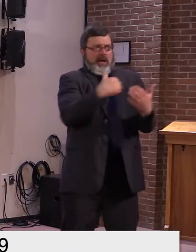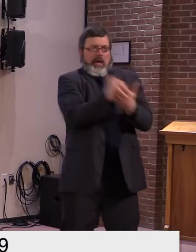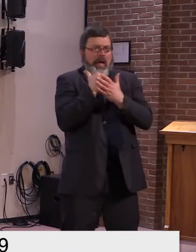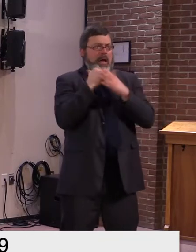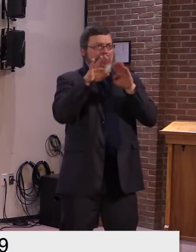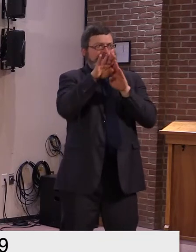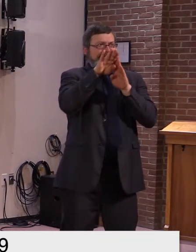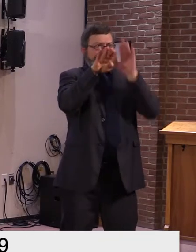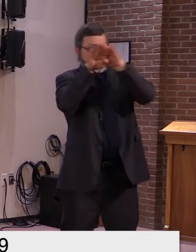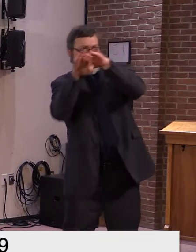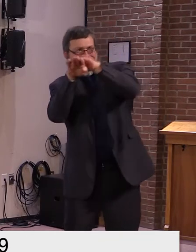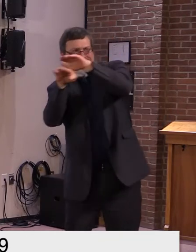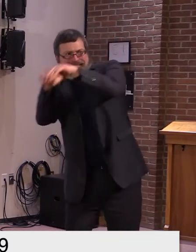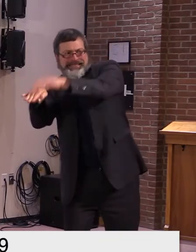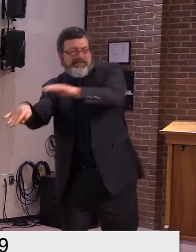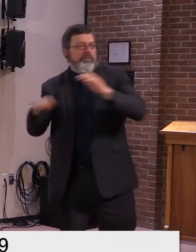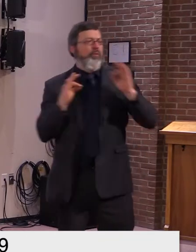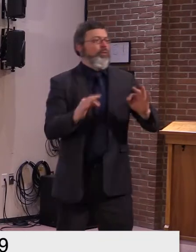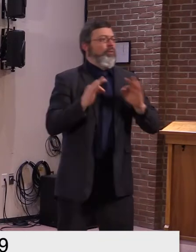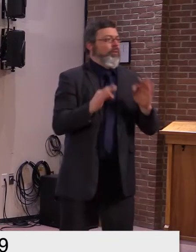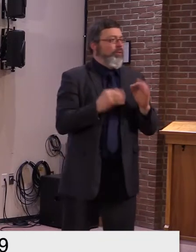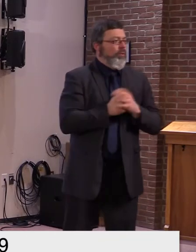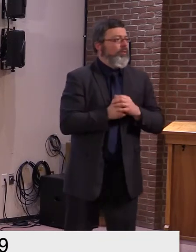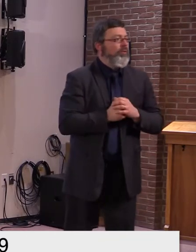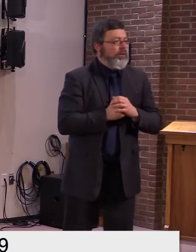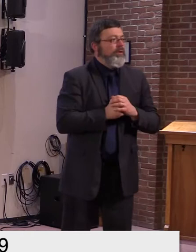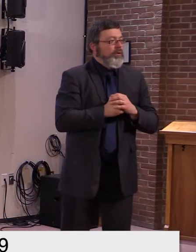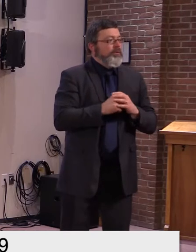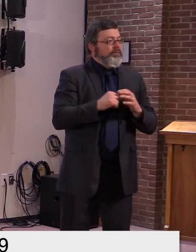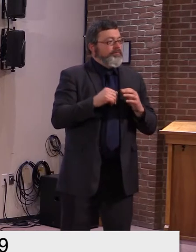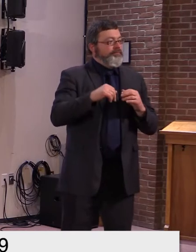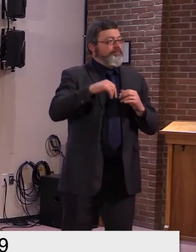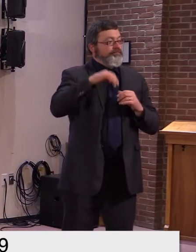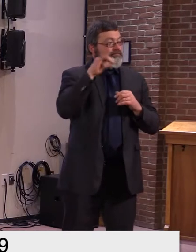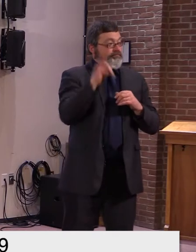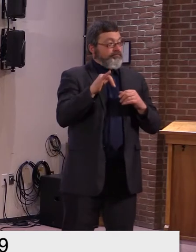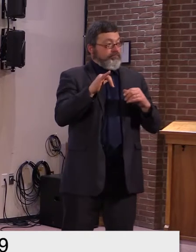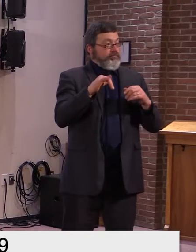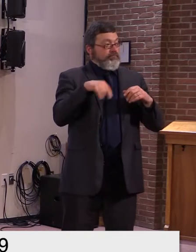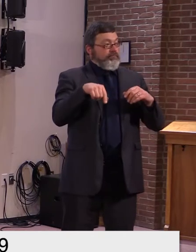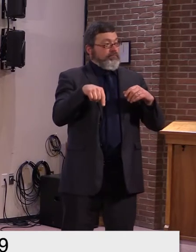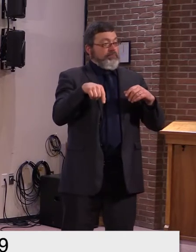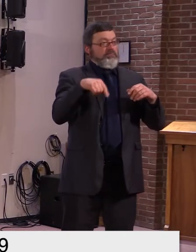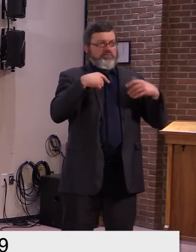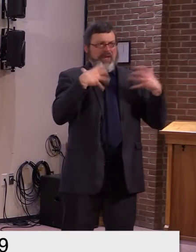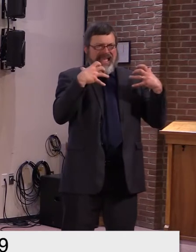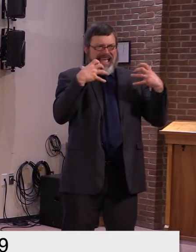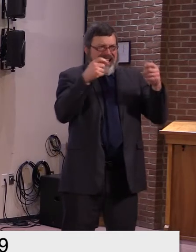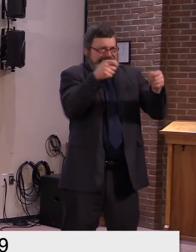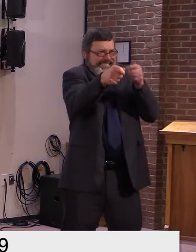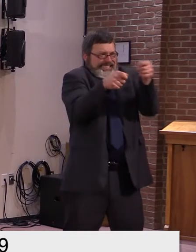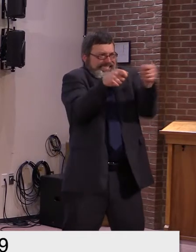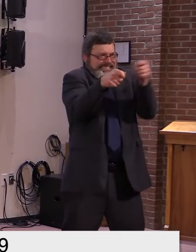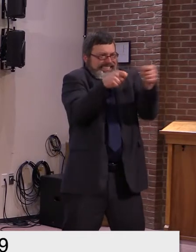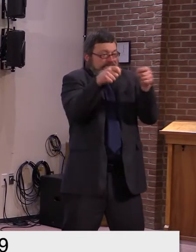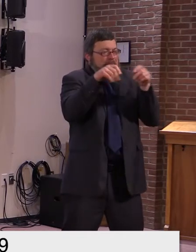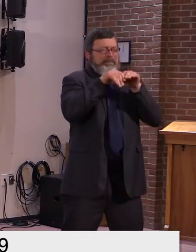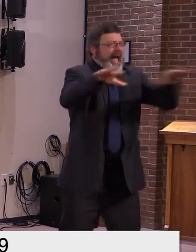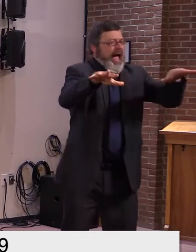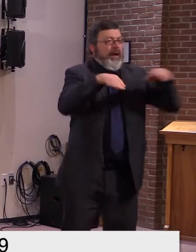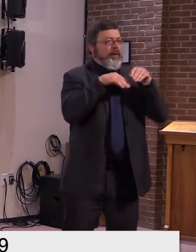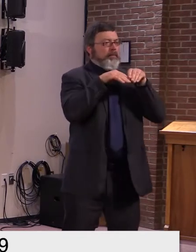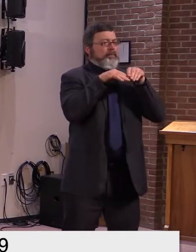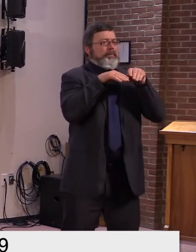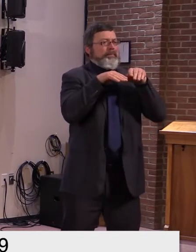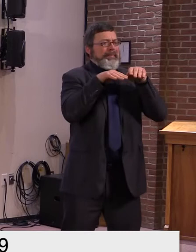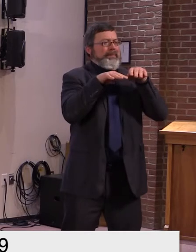month since we took significant steps to slow the rising spread of the virus, and it's clearly working. As a